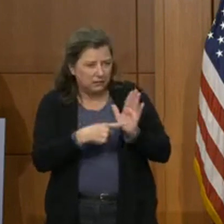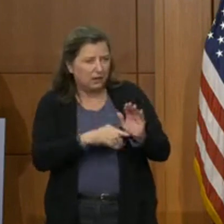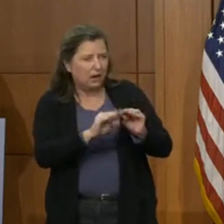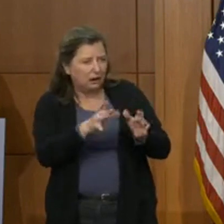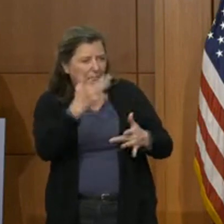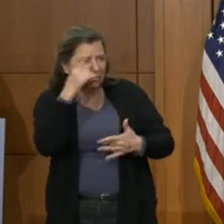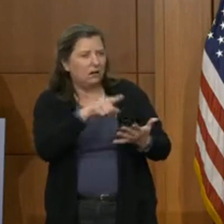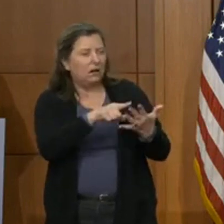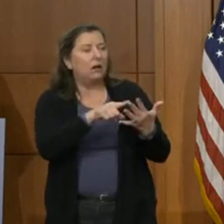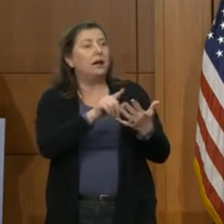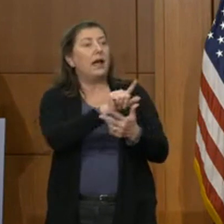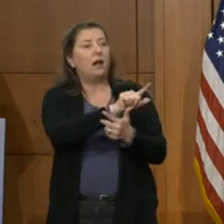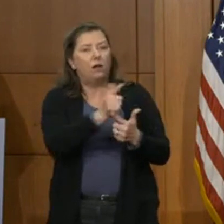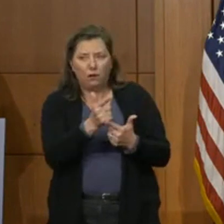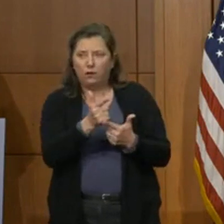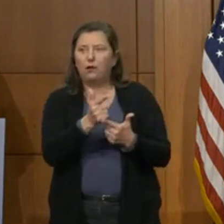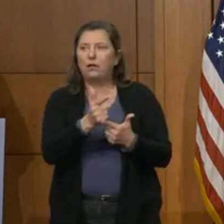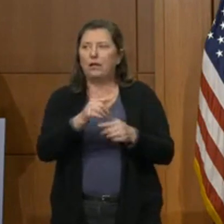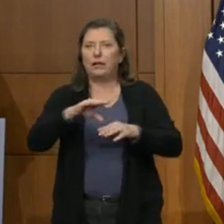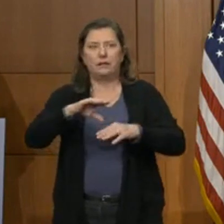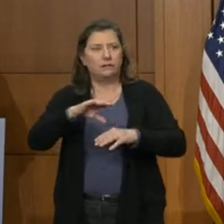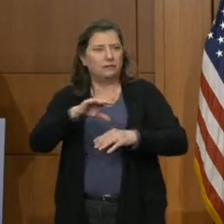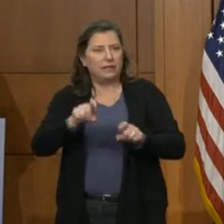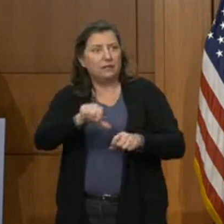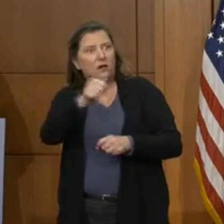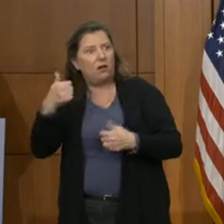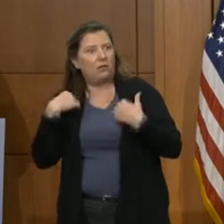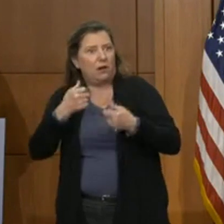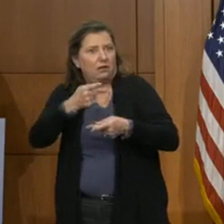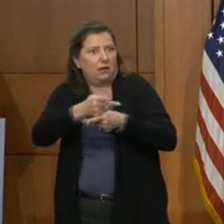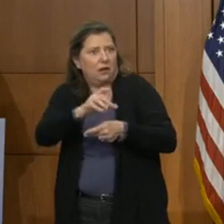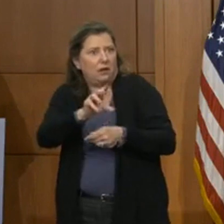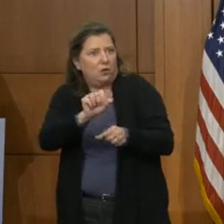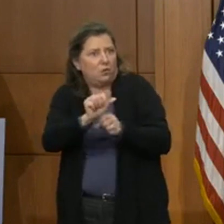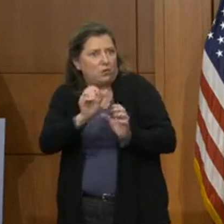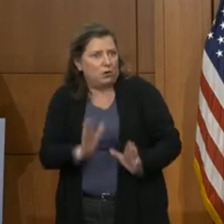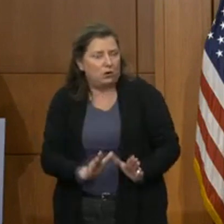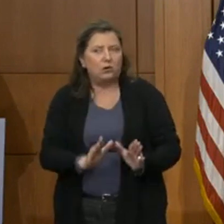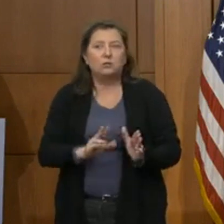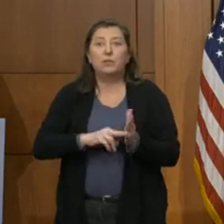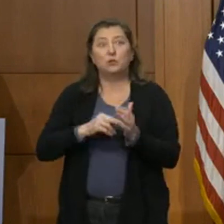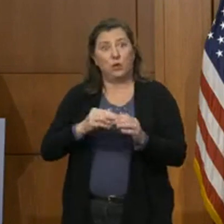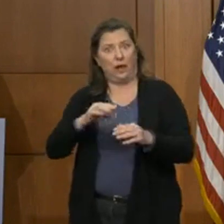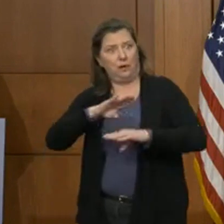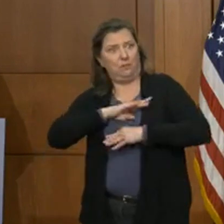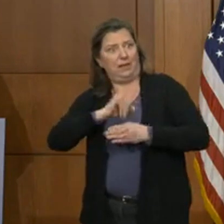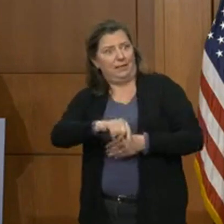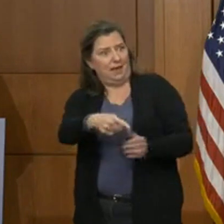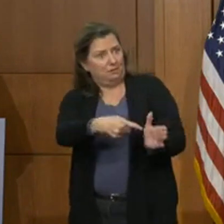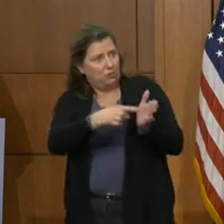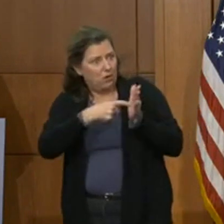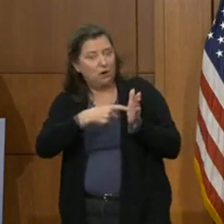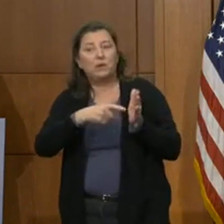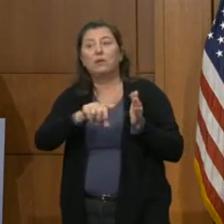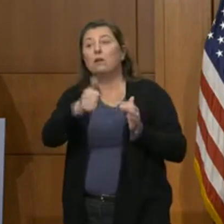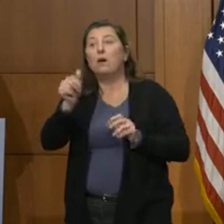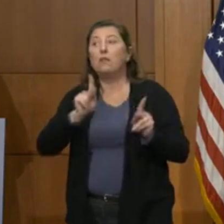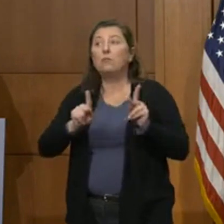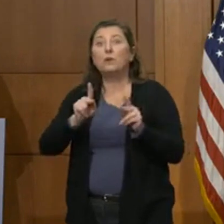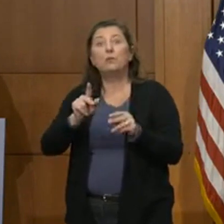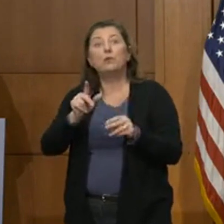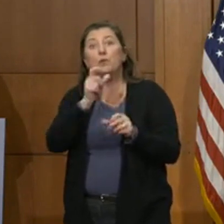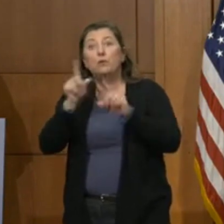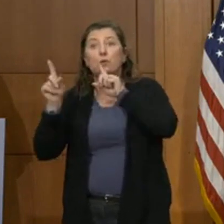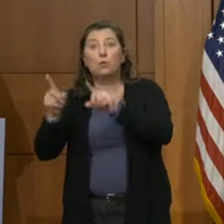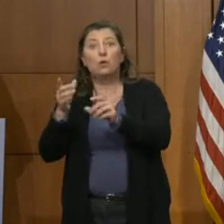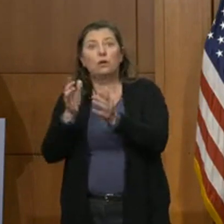that we're able to meet that supply, and also that physicians and other providers are able to have those orders be filled